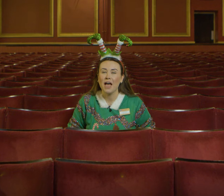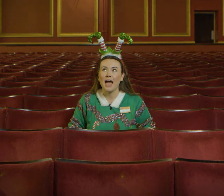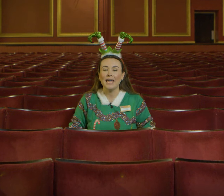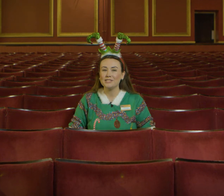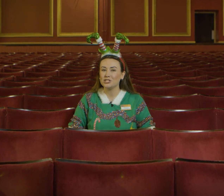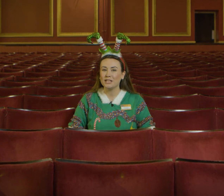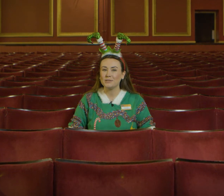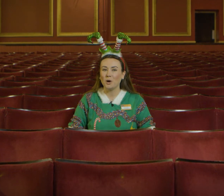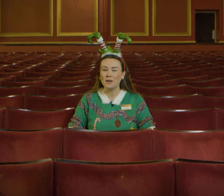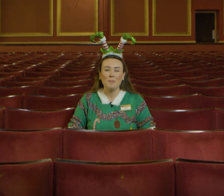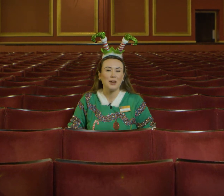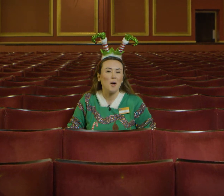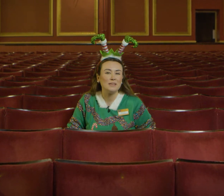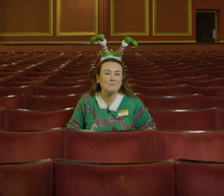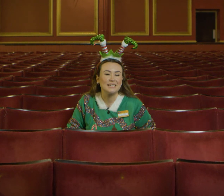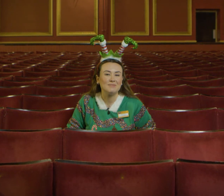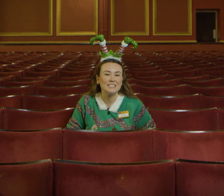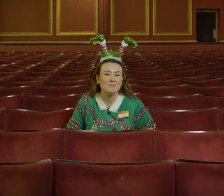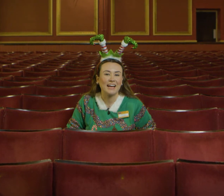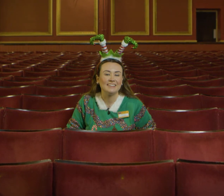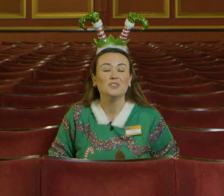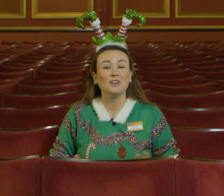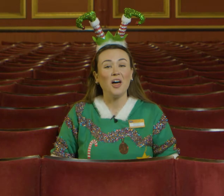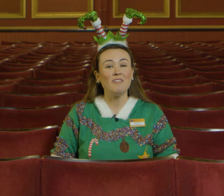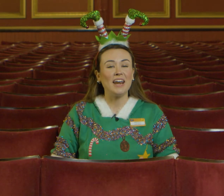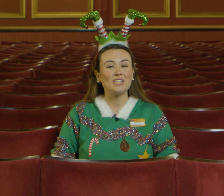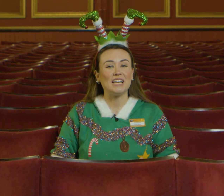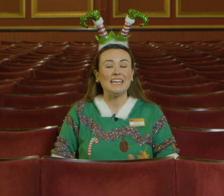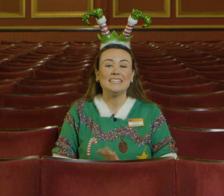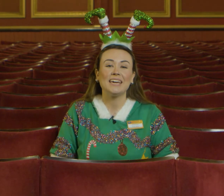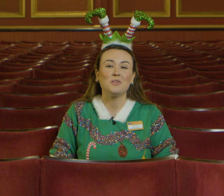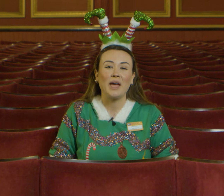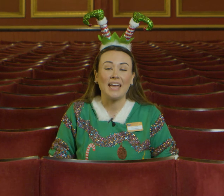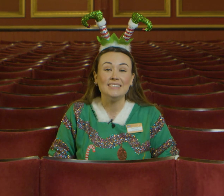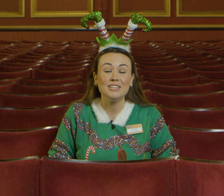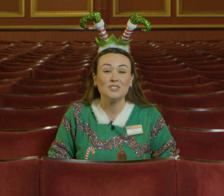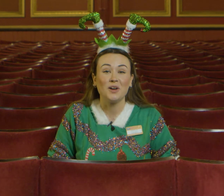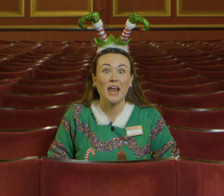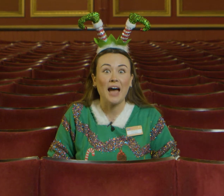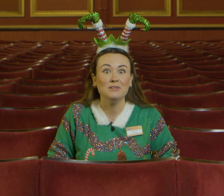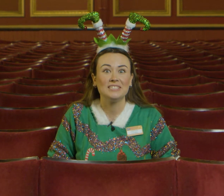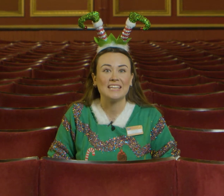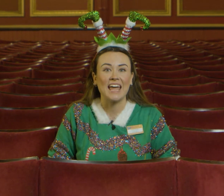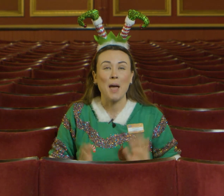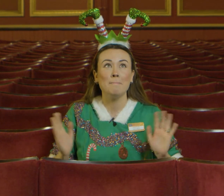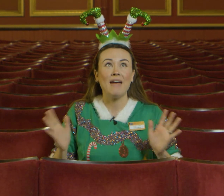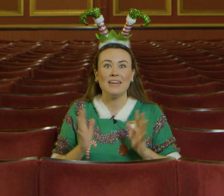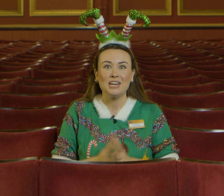and is a cheesy one, but it always makes me smile. So Laura and Ashley, take it away and teach us all how to sing Merry